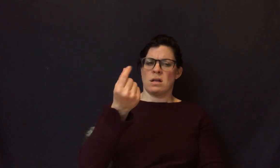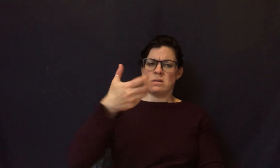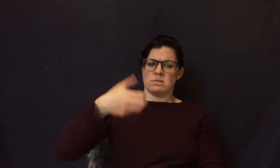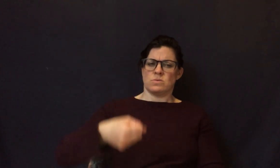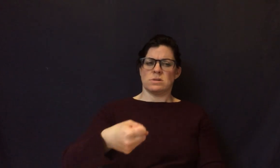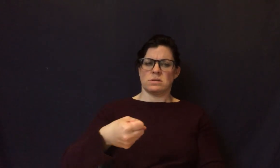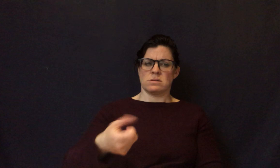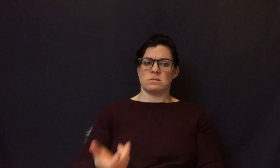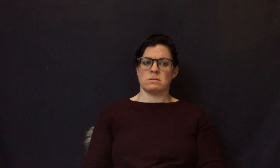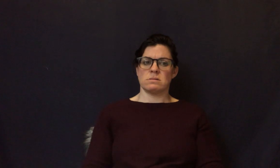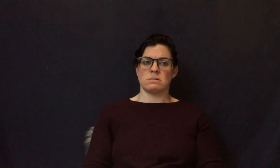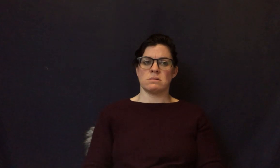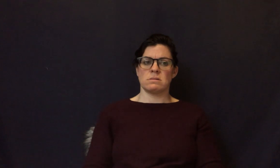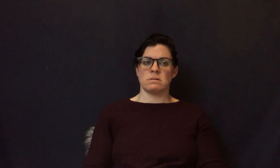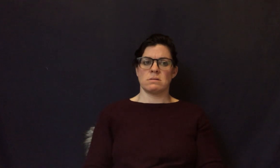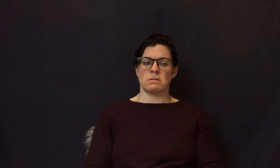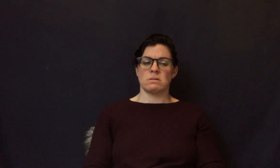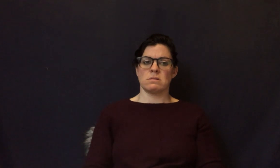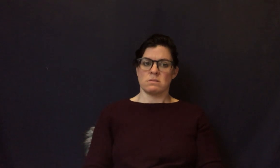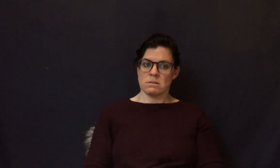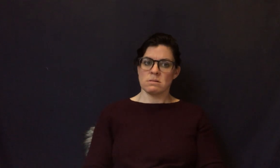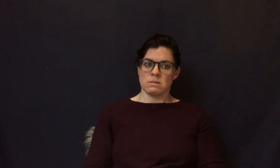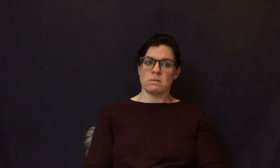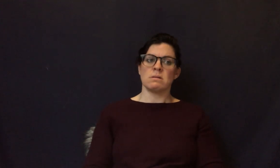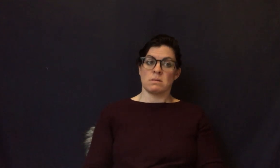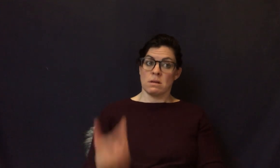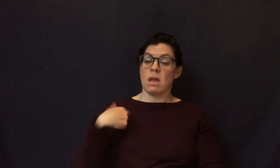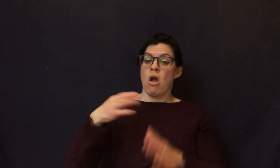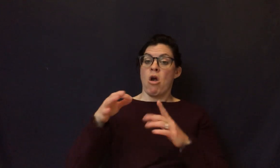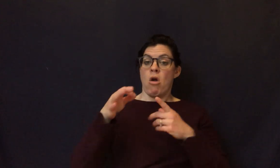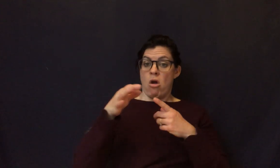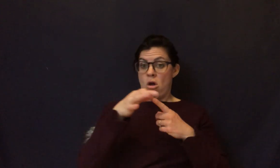I'm squeezing the